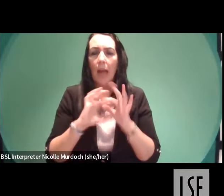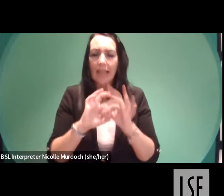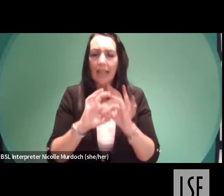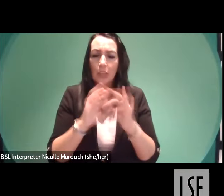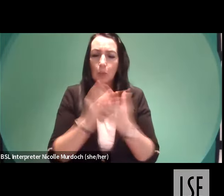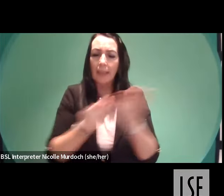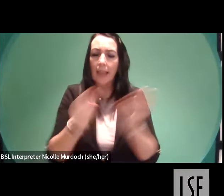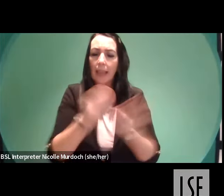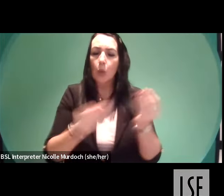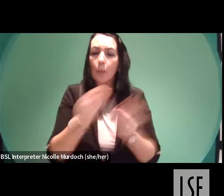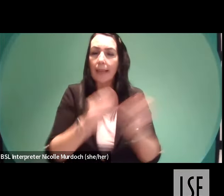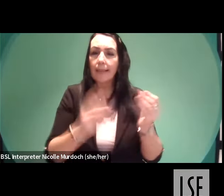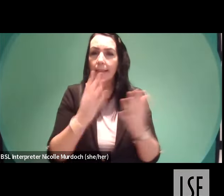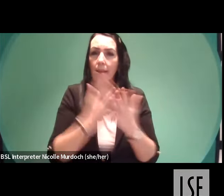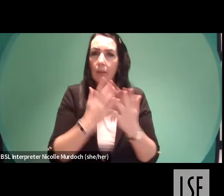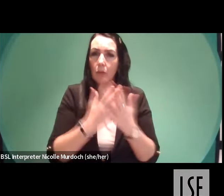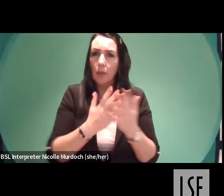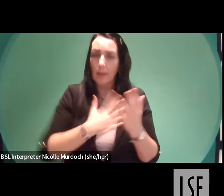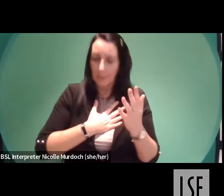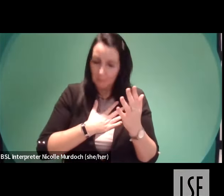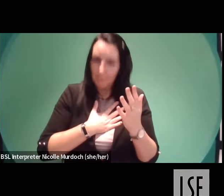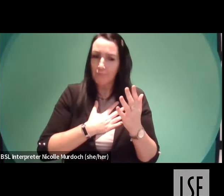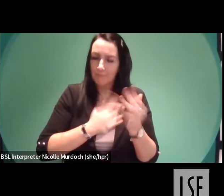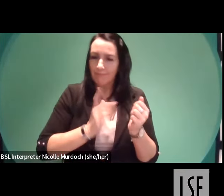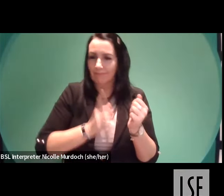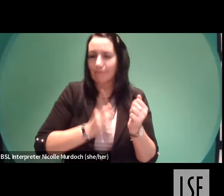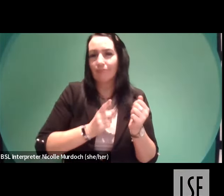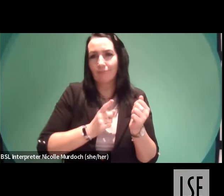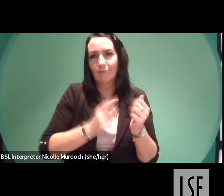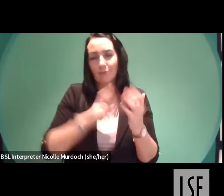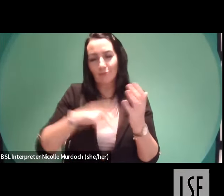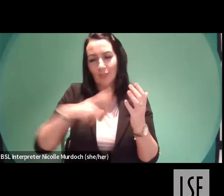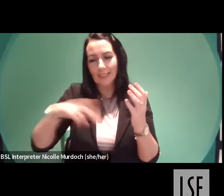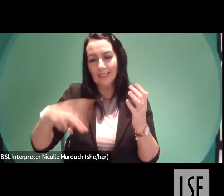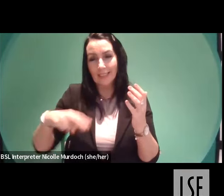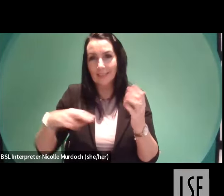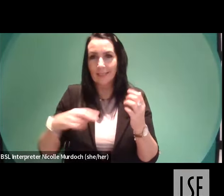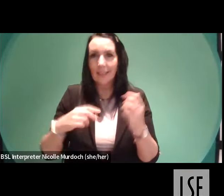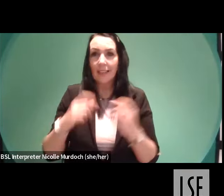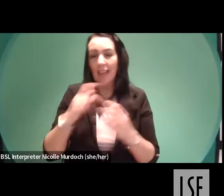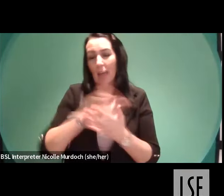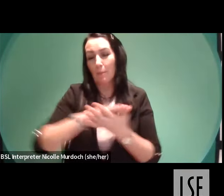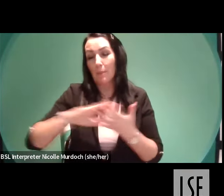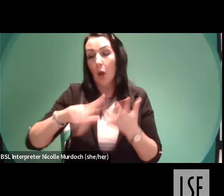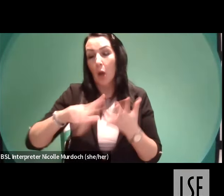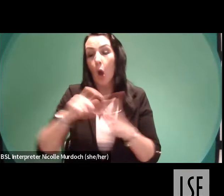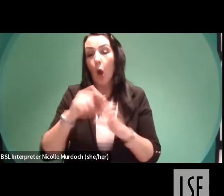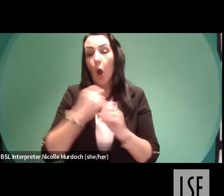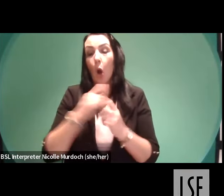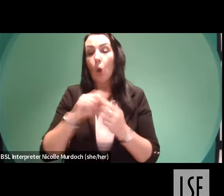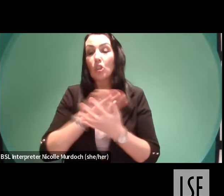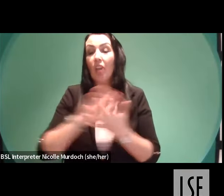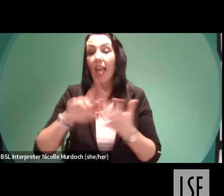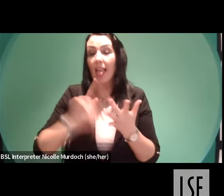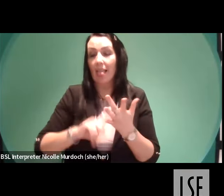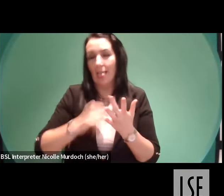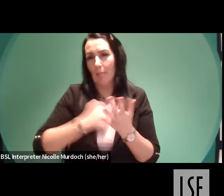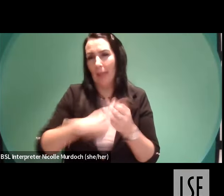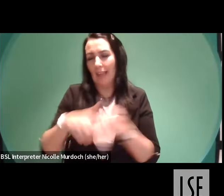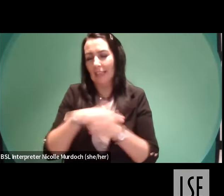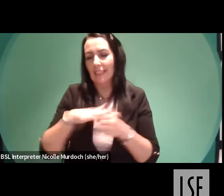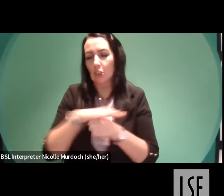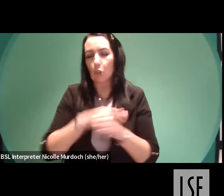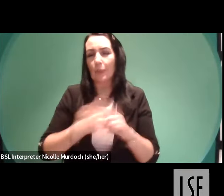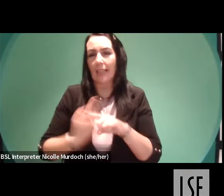And it really resonated with me because, you know, I serve the community of Hodge Hill. It's the most income deprived constituency in